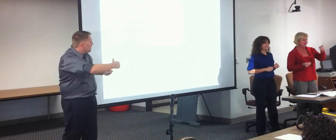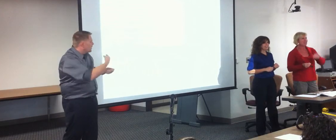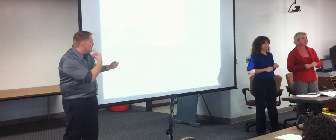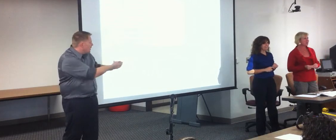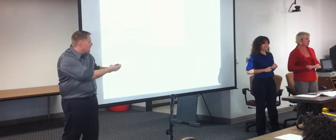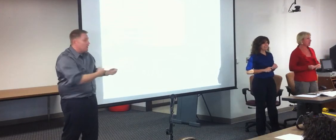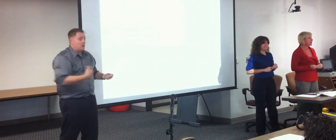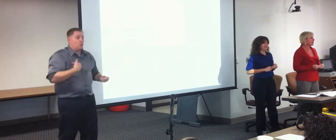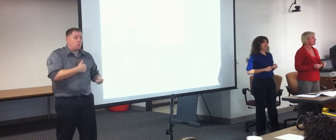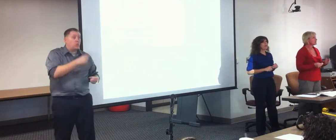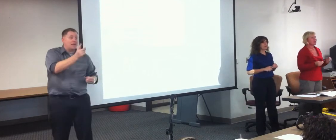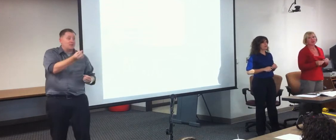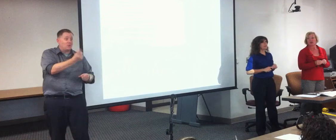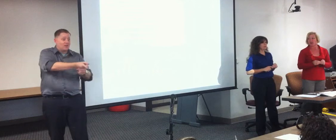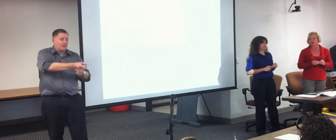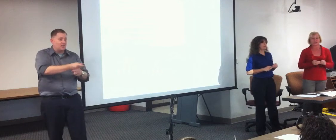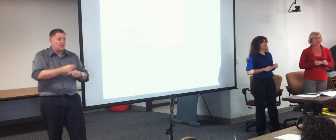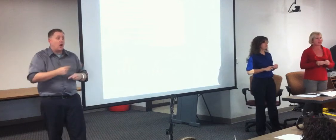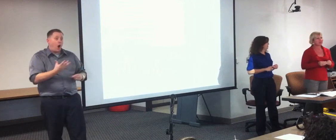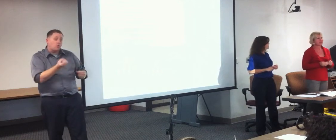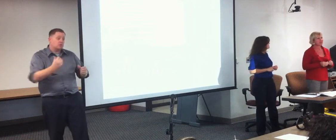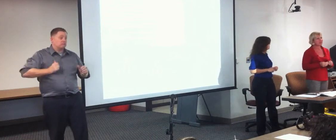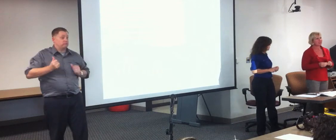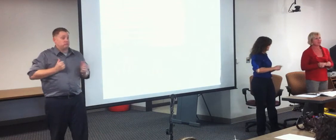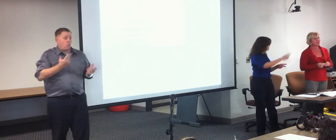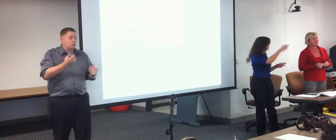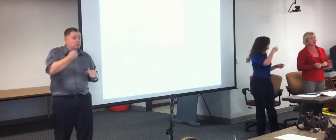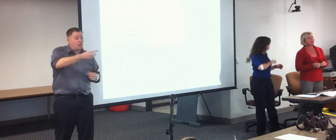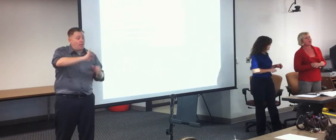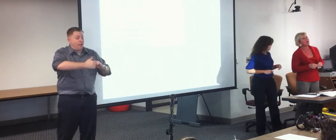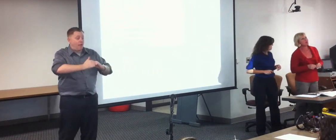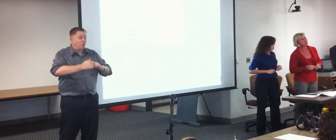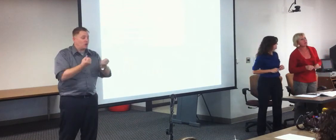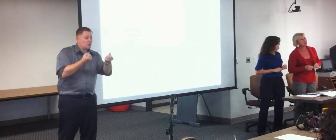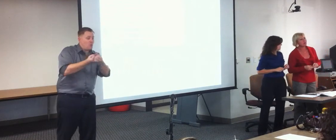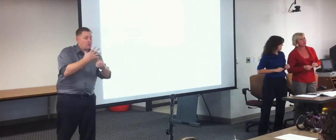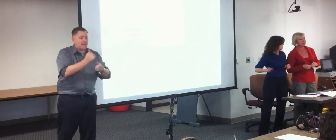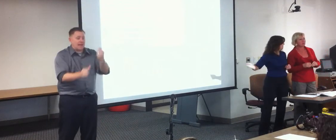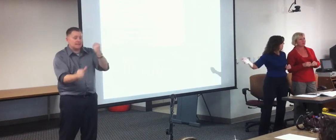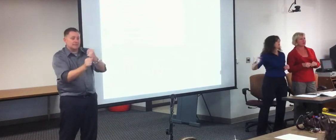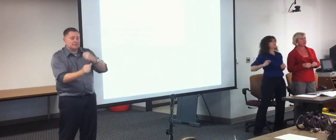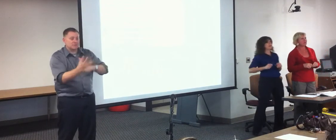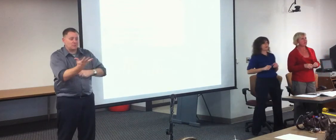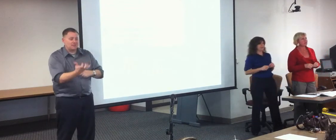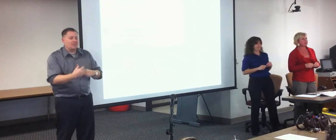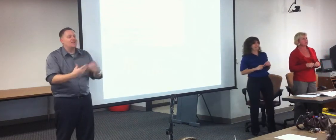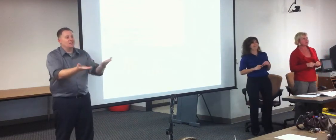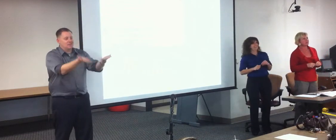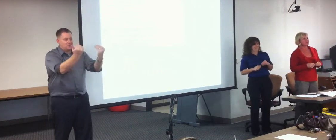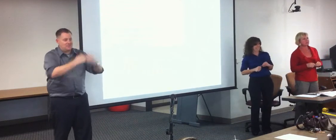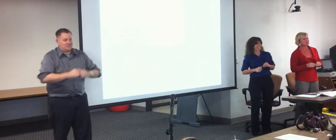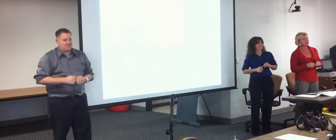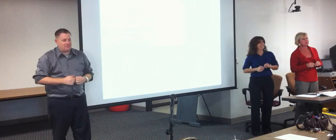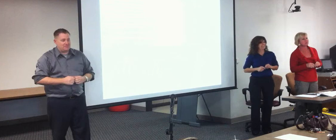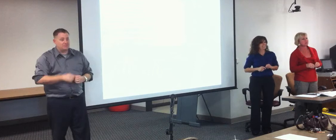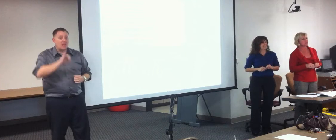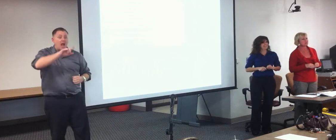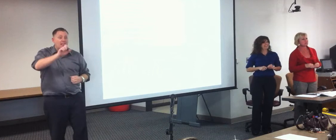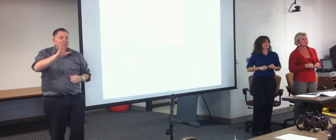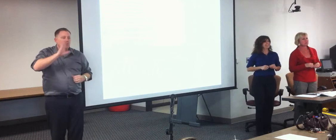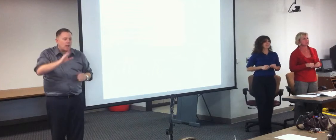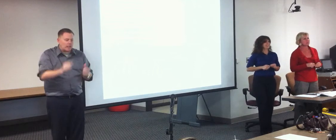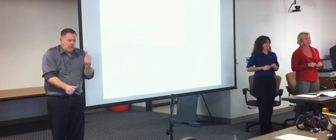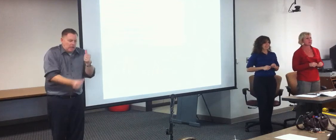assistance. We do. Oh, okay. She wants to read her supports and assistance. Okay. Okay, go ahead. ILS